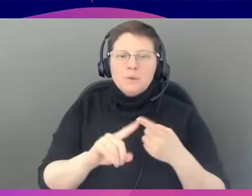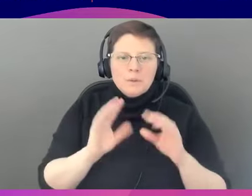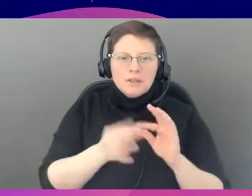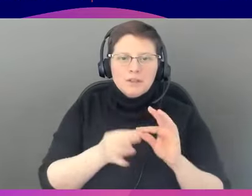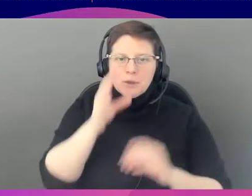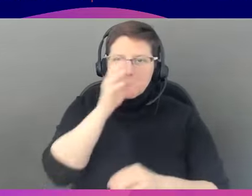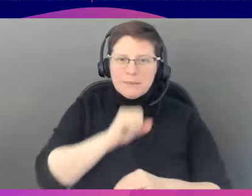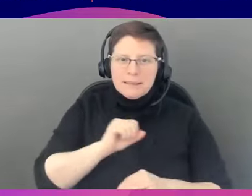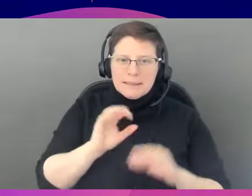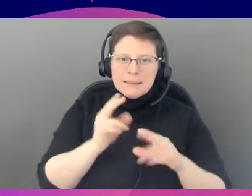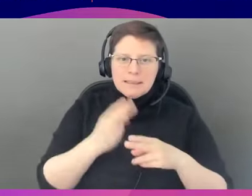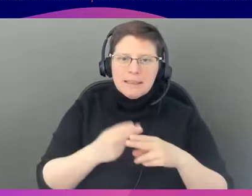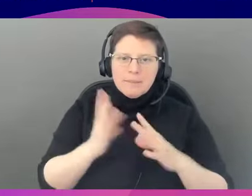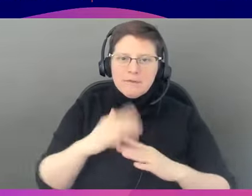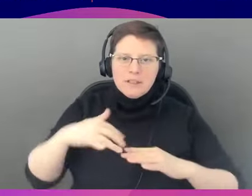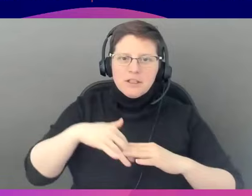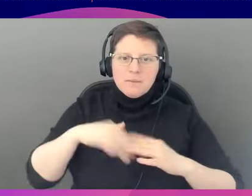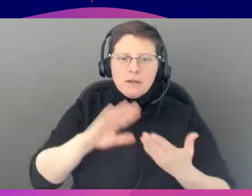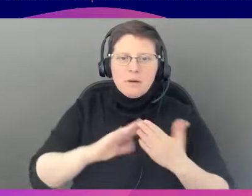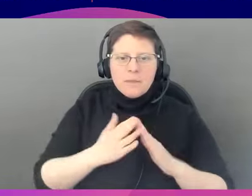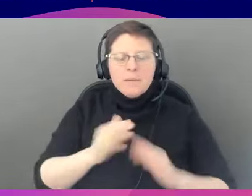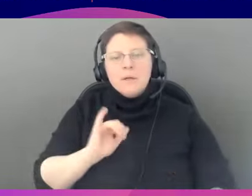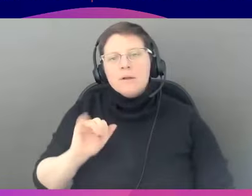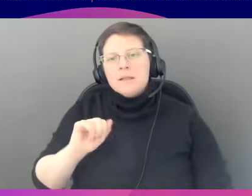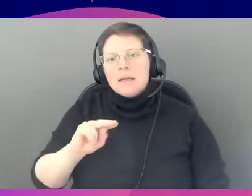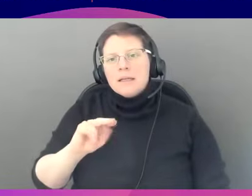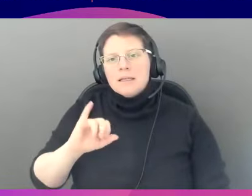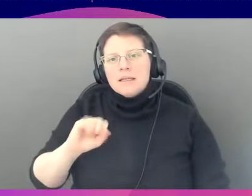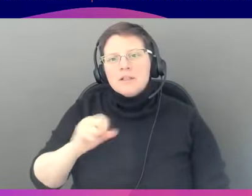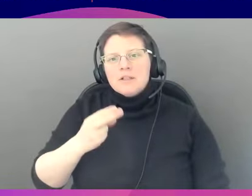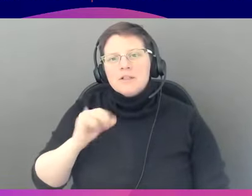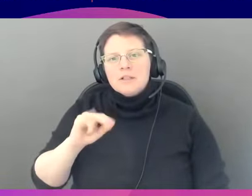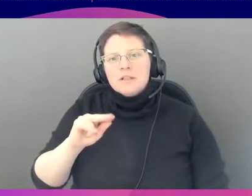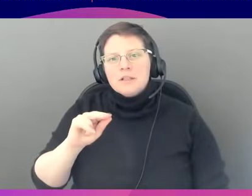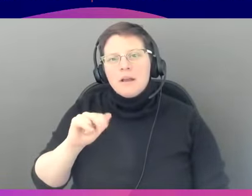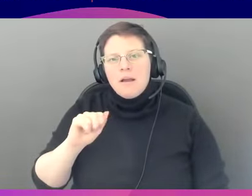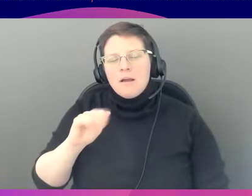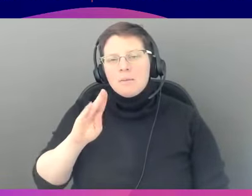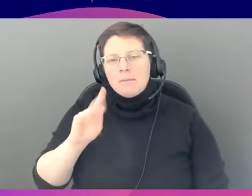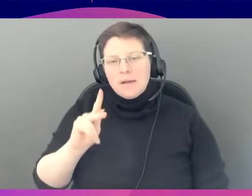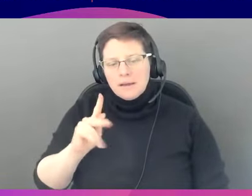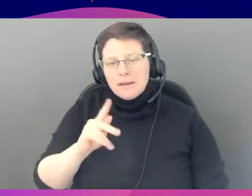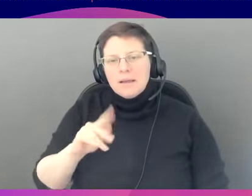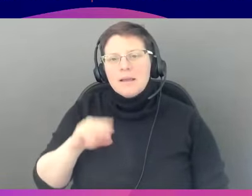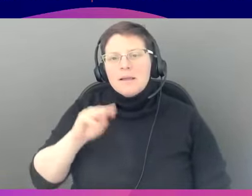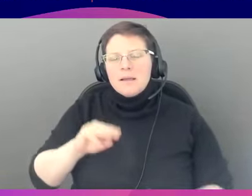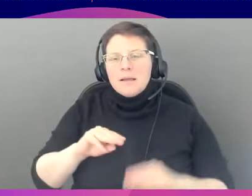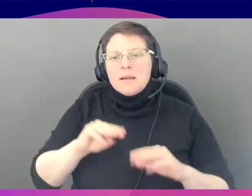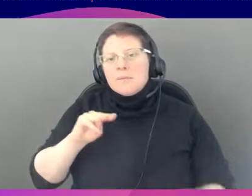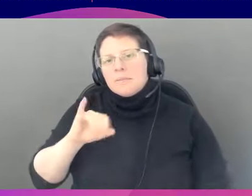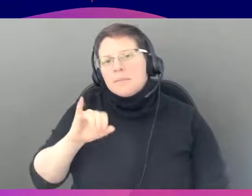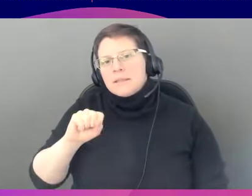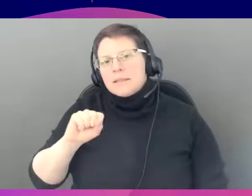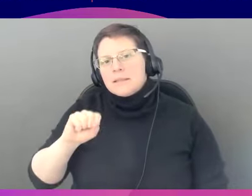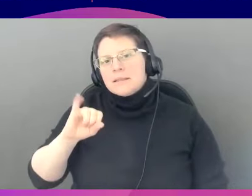on the traditional territory of the Anishinaabe, Mississauga, and Haudenosaunee peoples. And I'll just pass it over